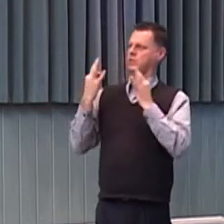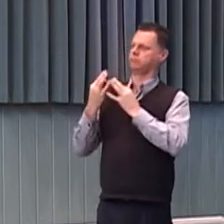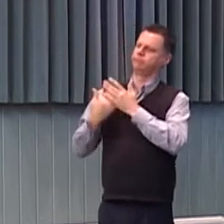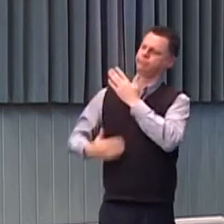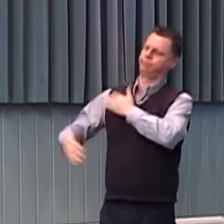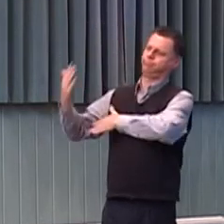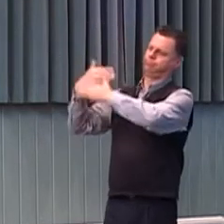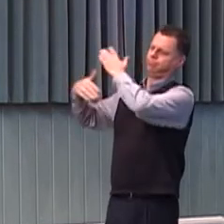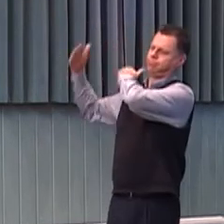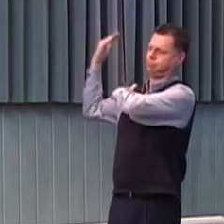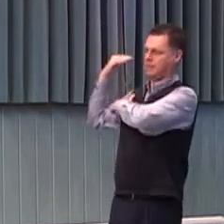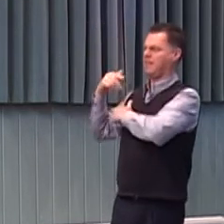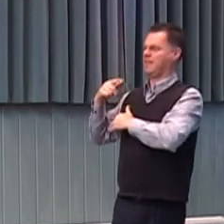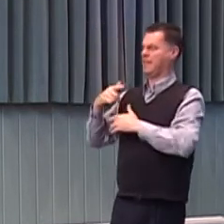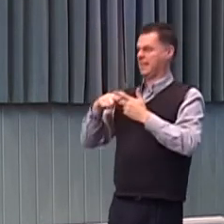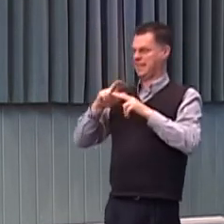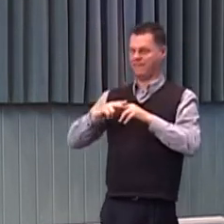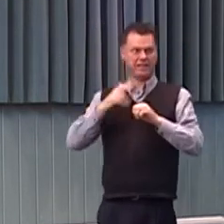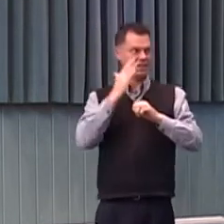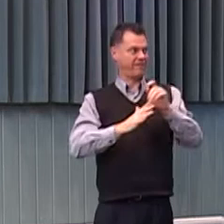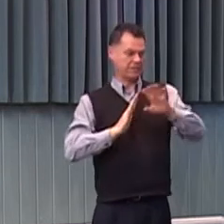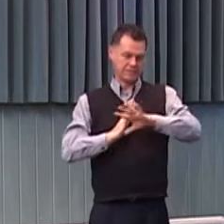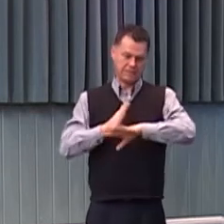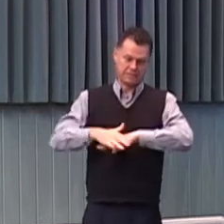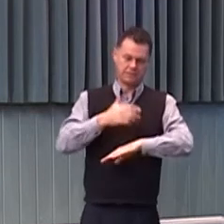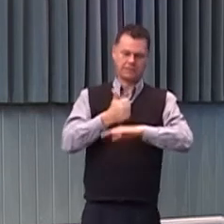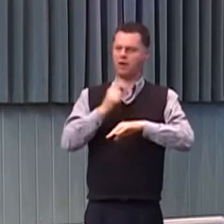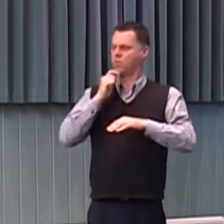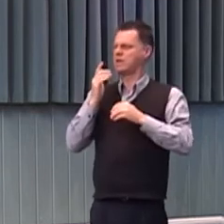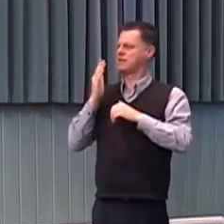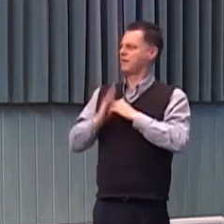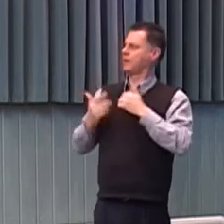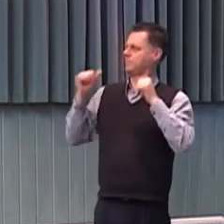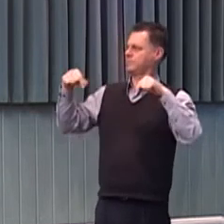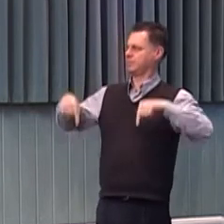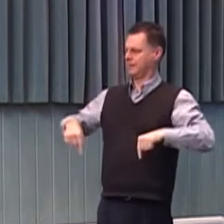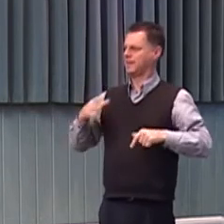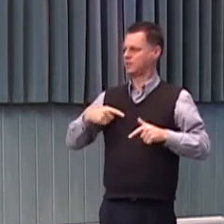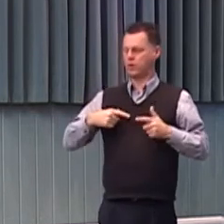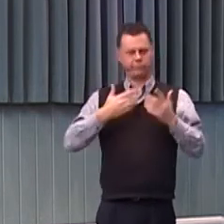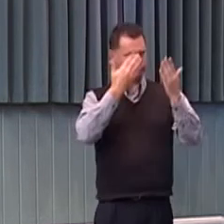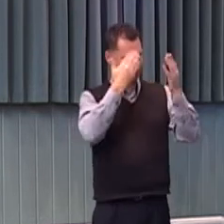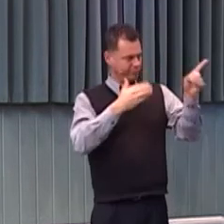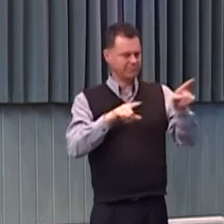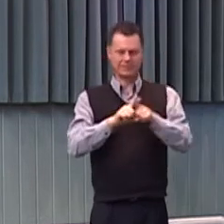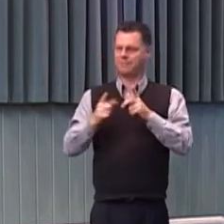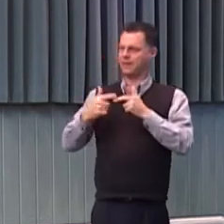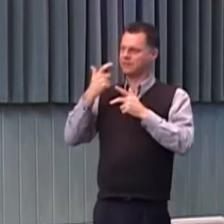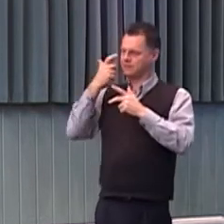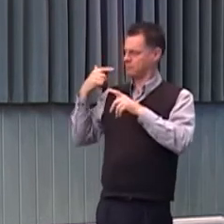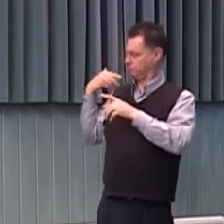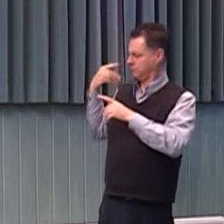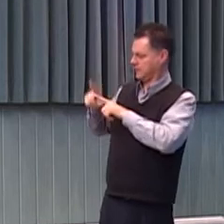responsible for what we are, where we are today, and we need to continue to push that.